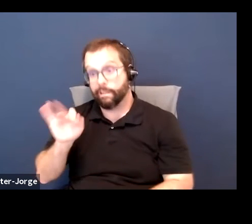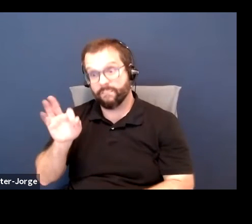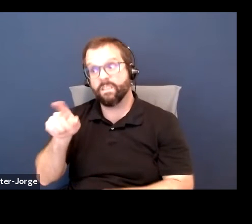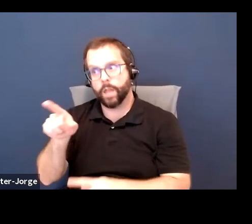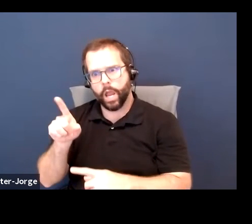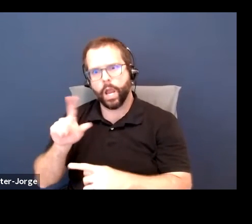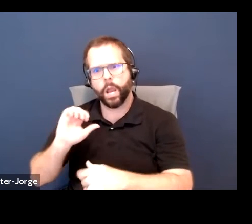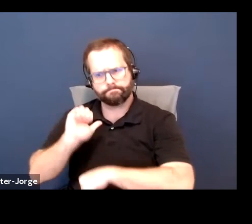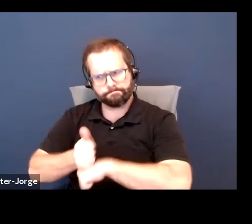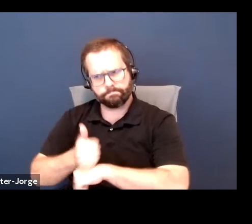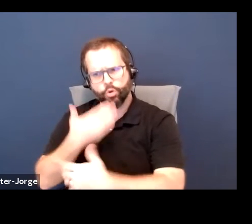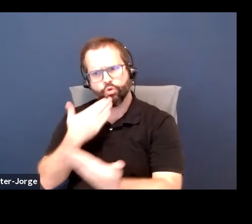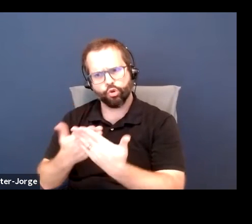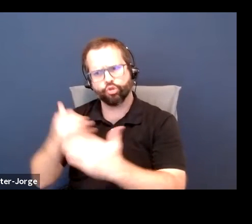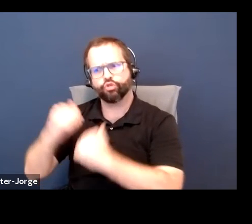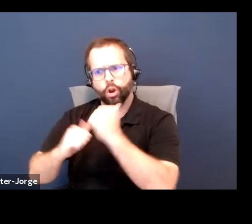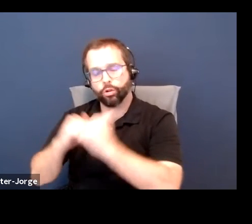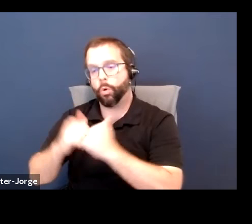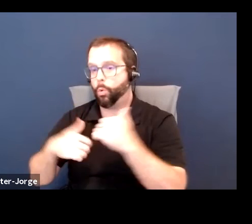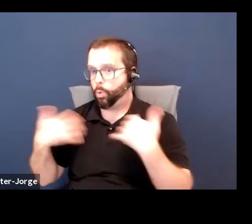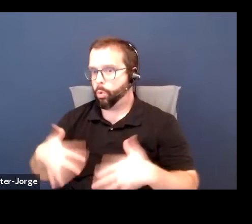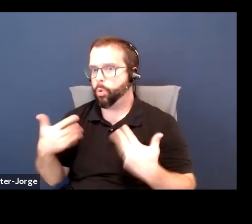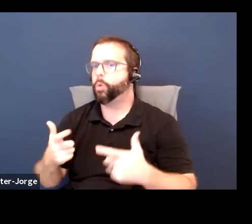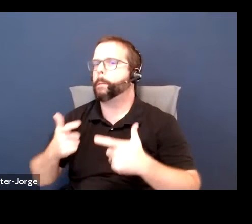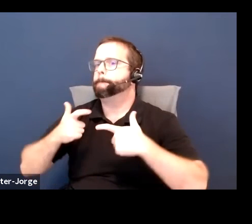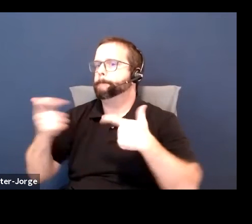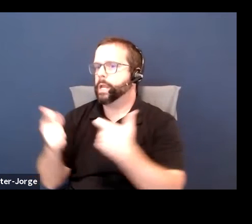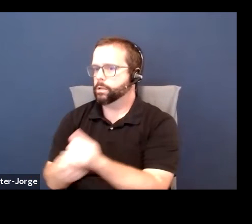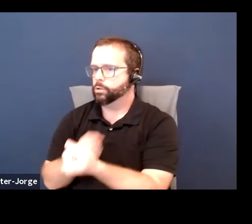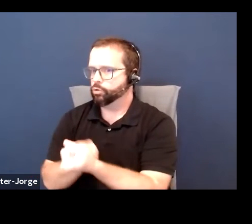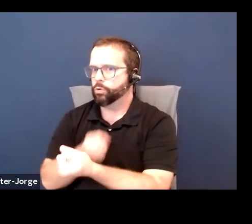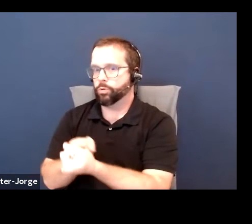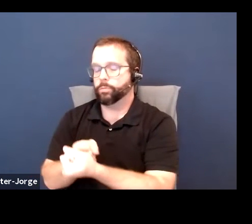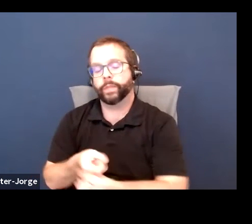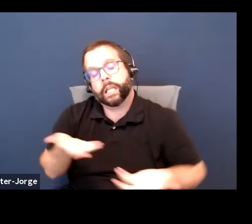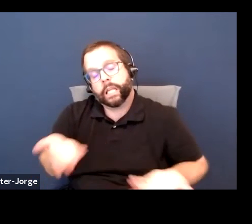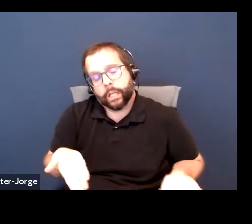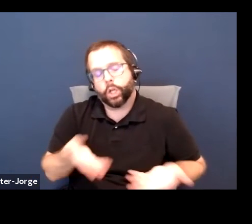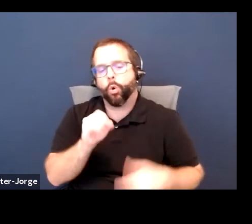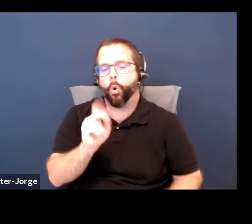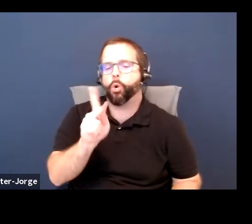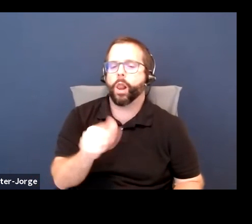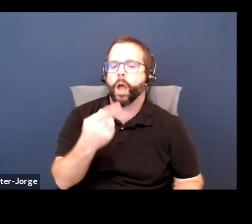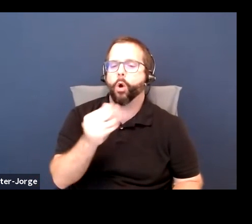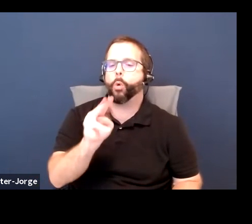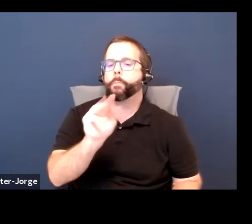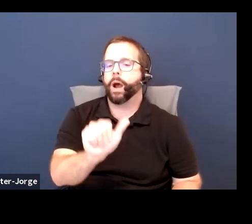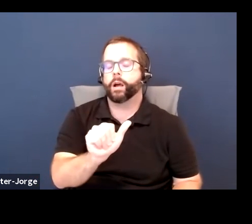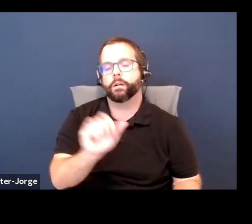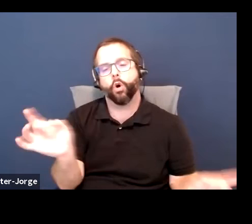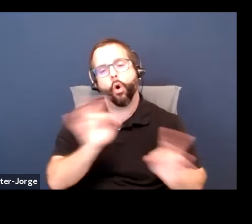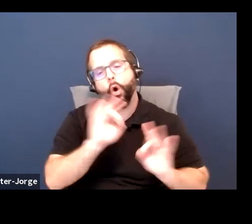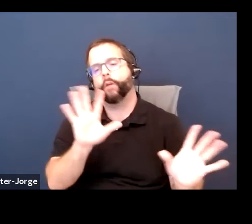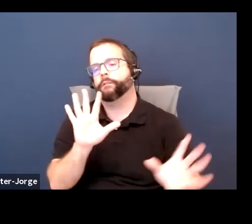for people here. The state of Oklahoma has done an awful job in providing the services to our